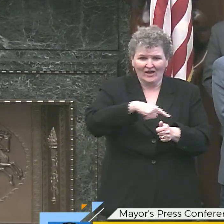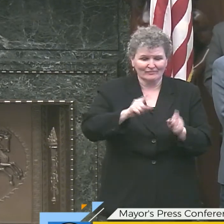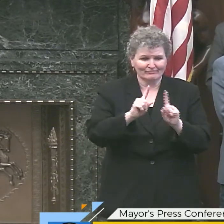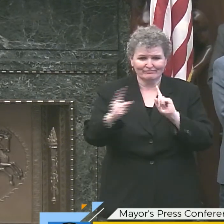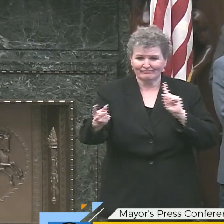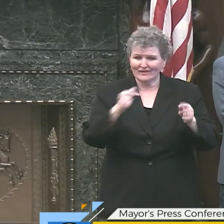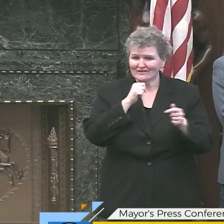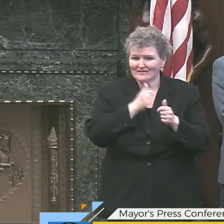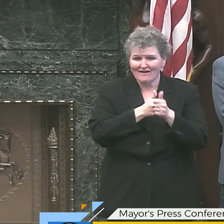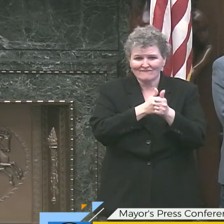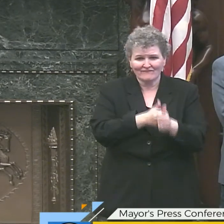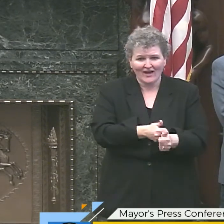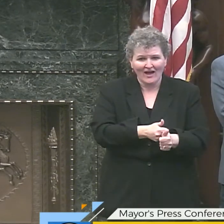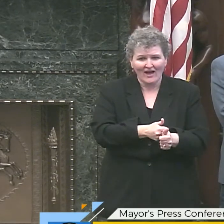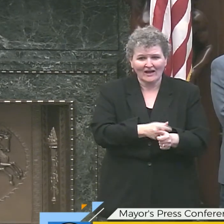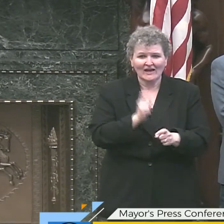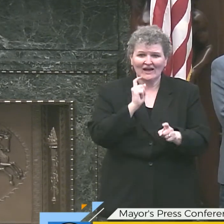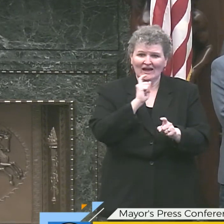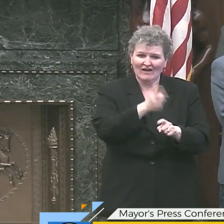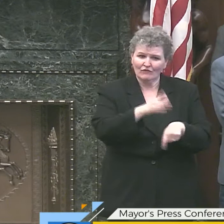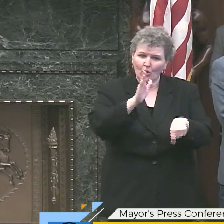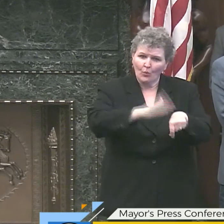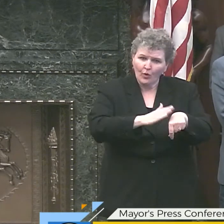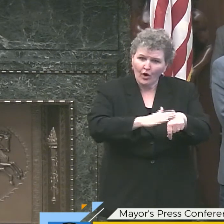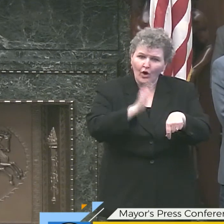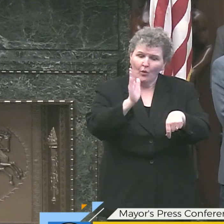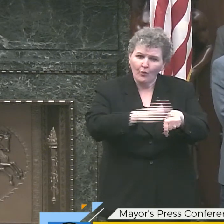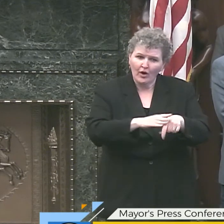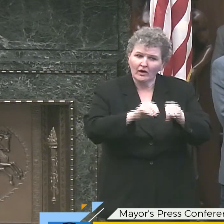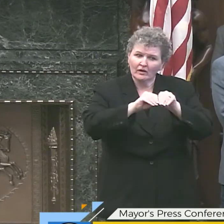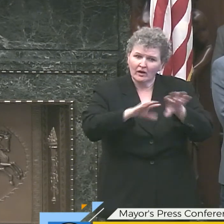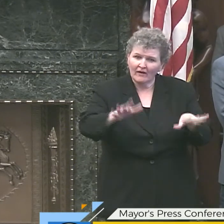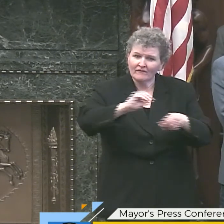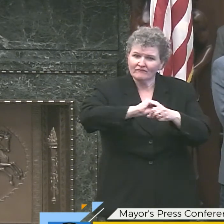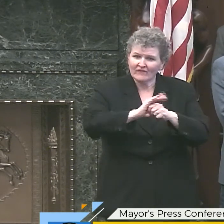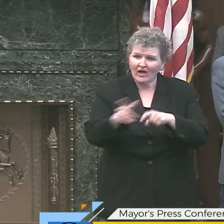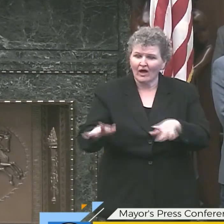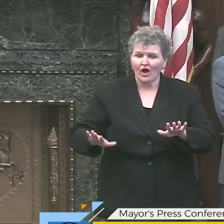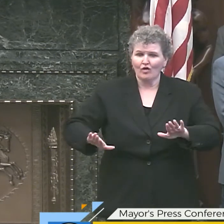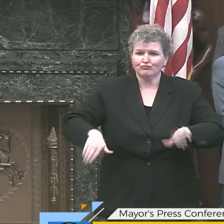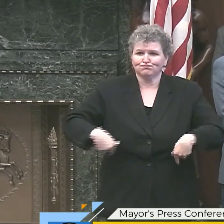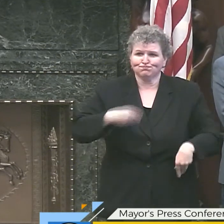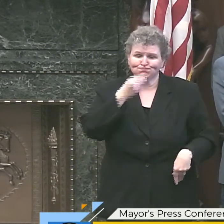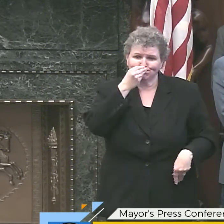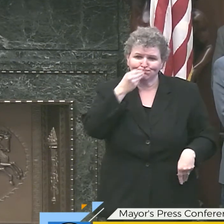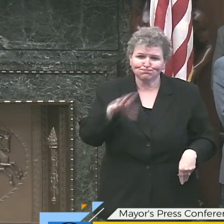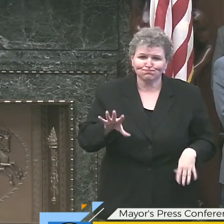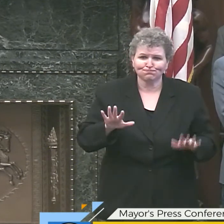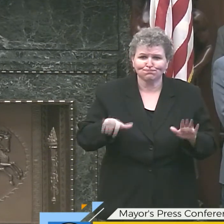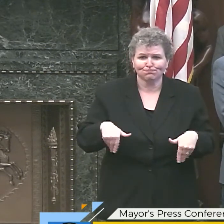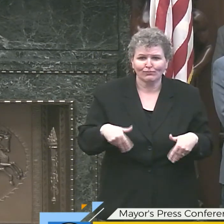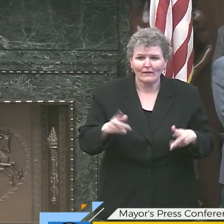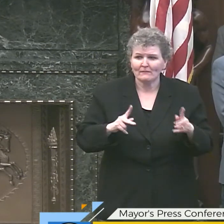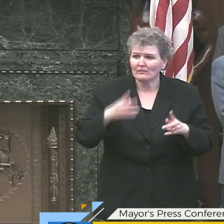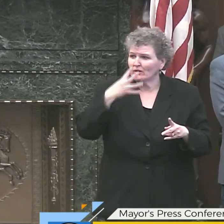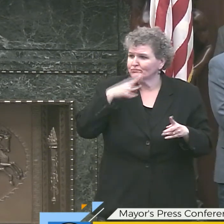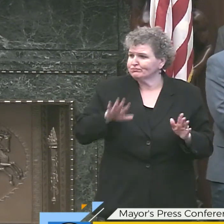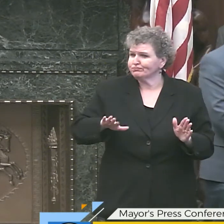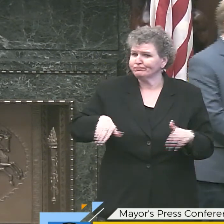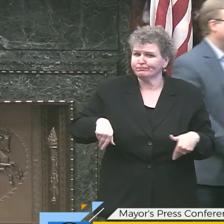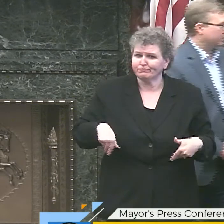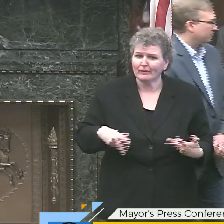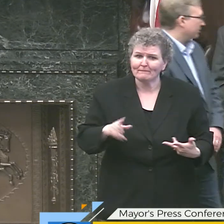to disperse. They did not do that, and officers have discretion to issue tickets when appropriate.